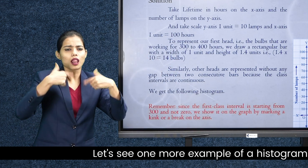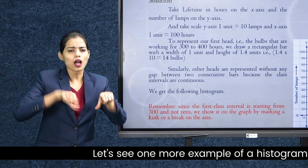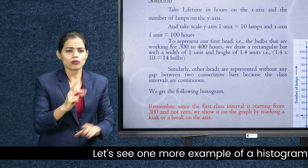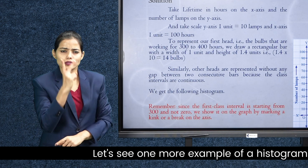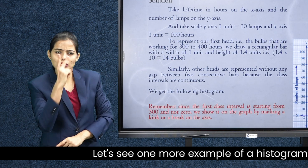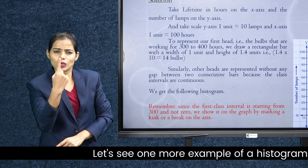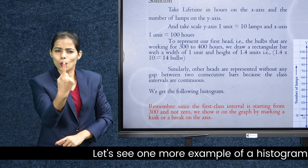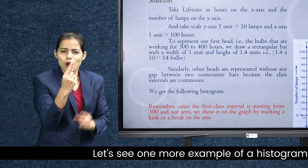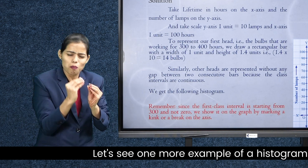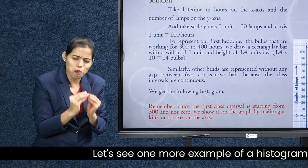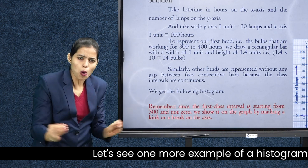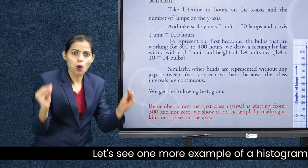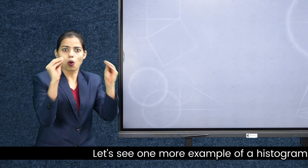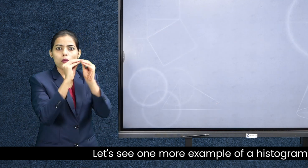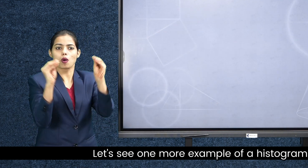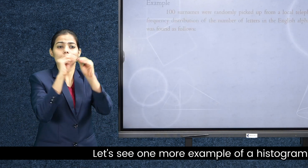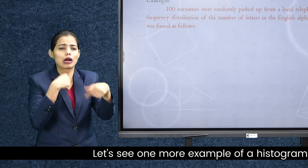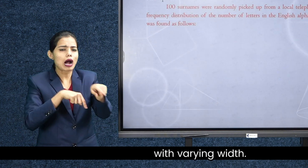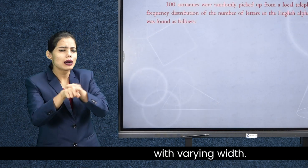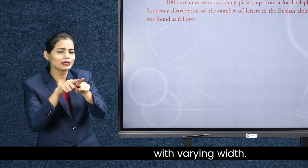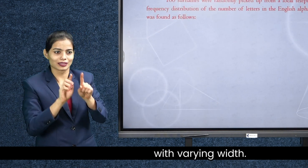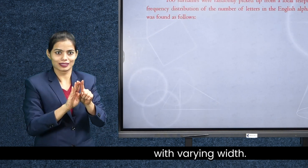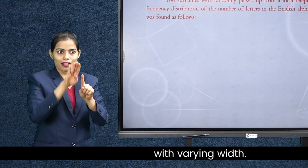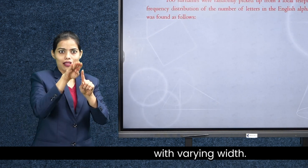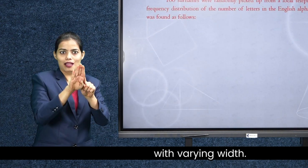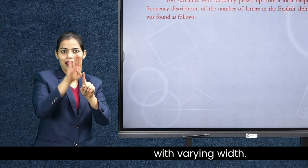Let us see one more example of a histogram with varying width.